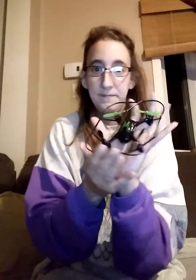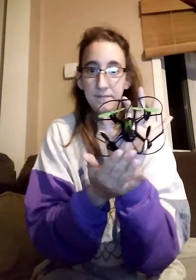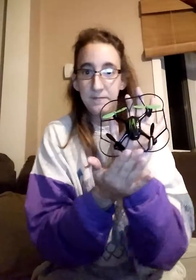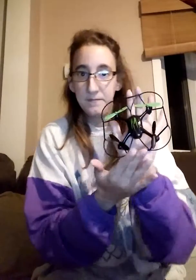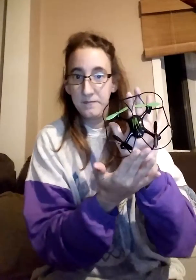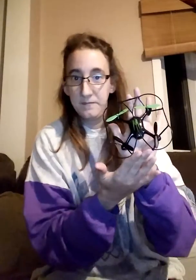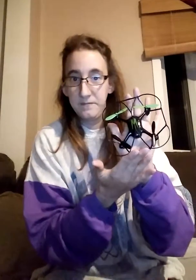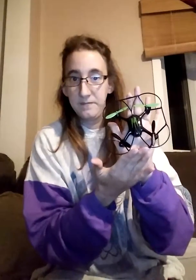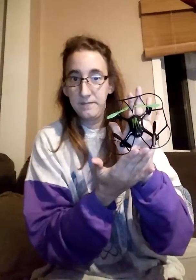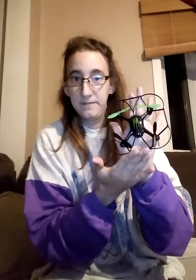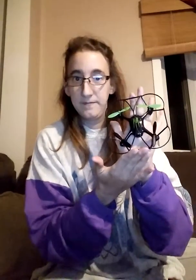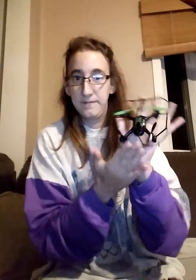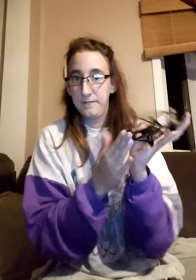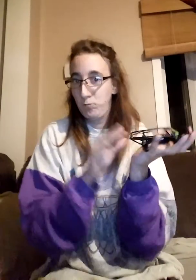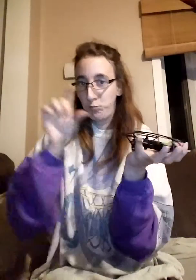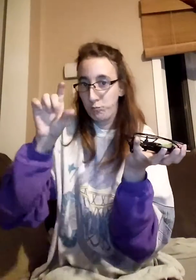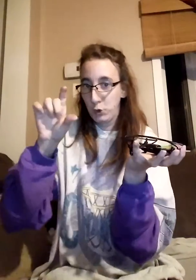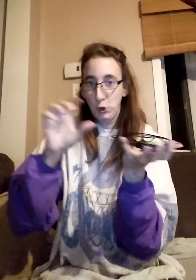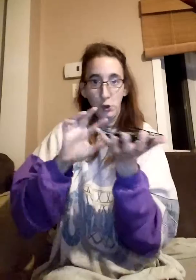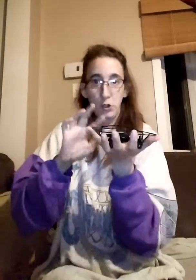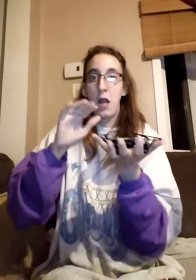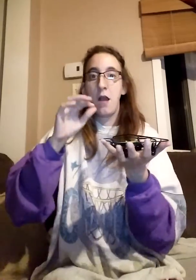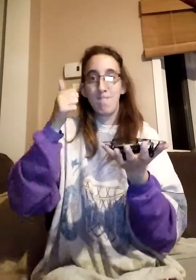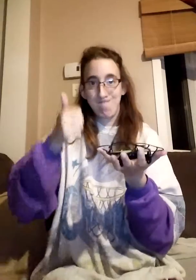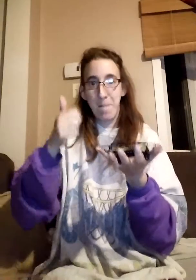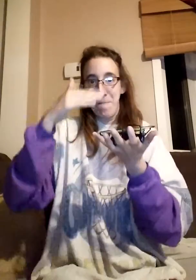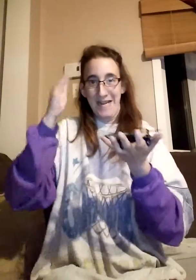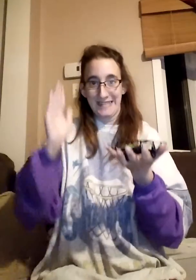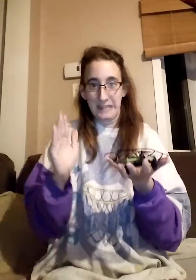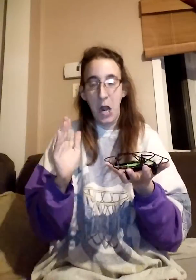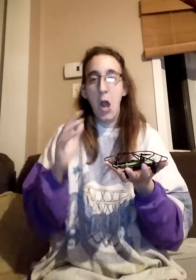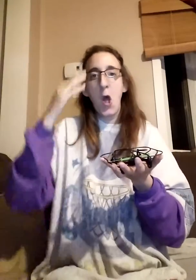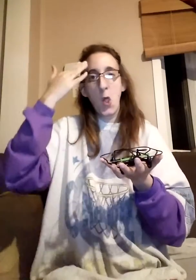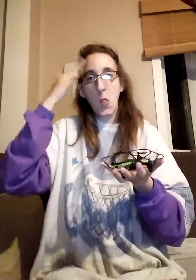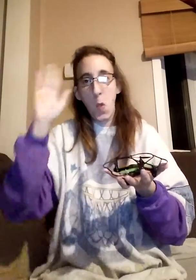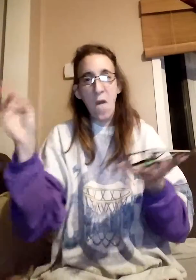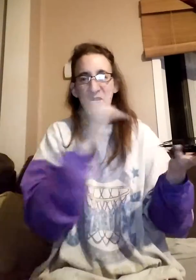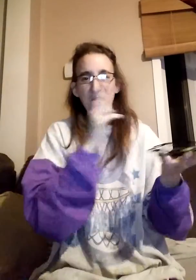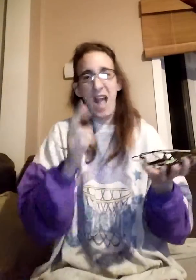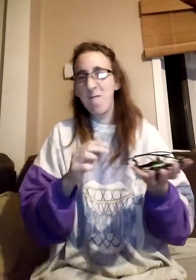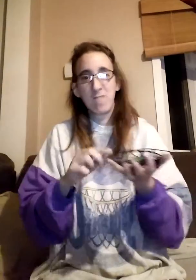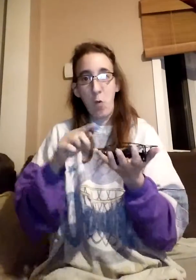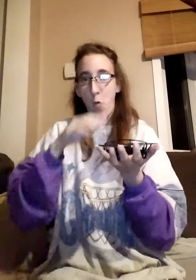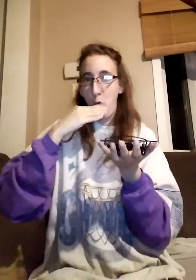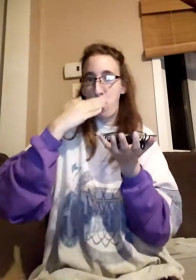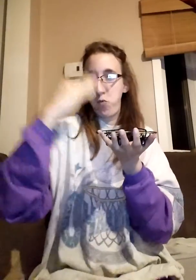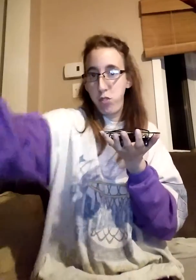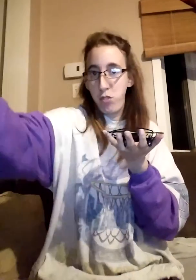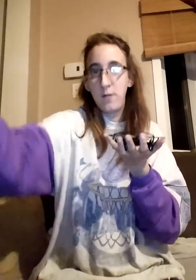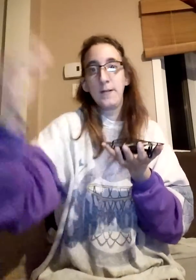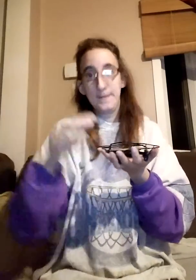You gotta throw up, man. You gotta throw up, man. They keep feeling dying. You gotta throw up. Just think of something gross. Think of something gross. You fucking think of something.